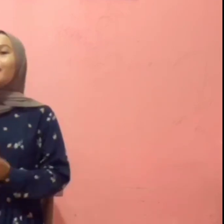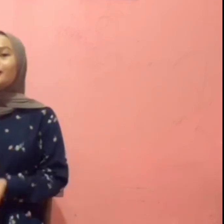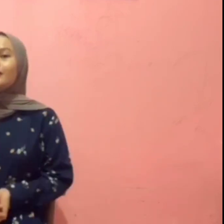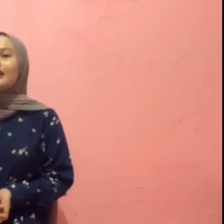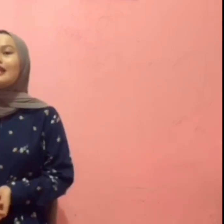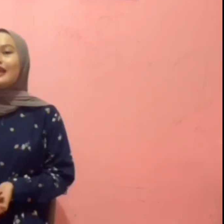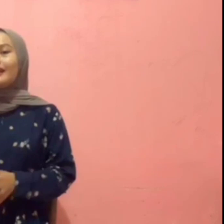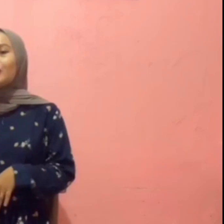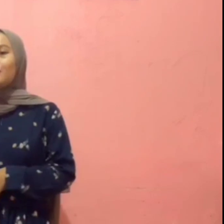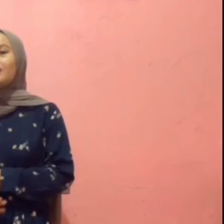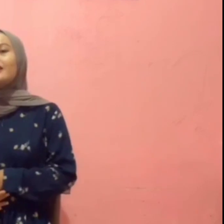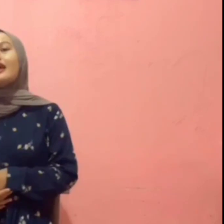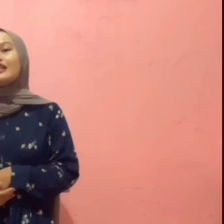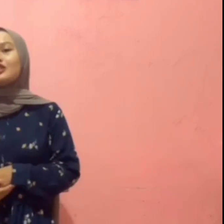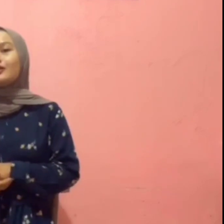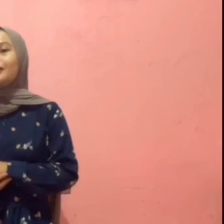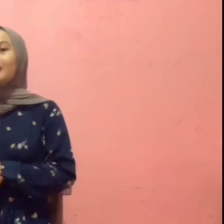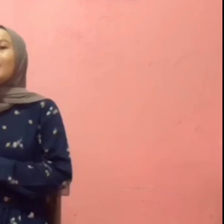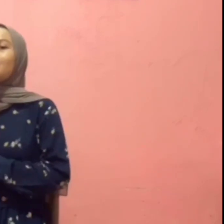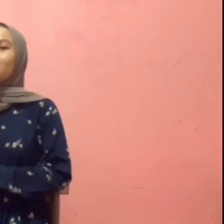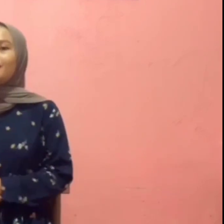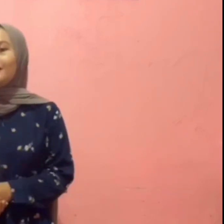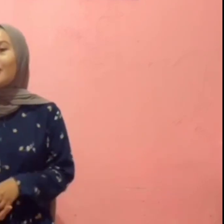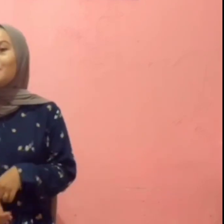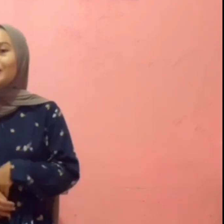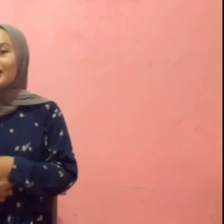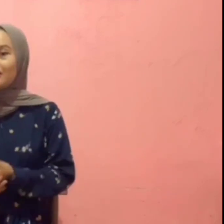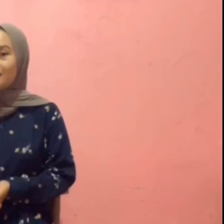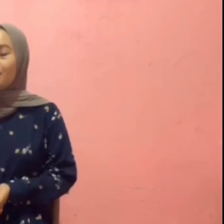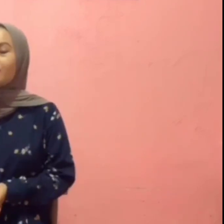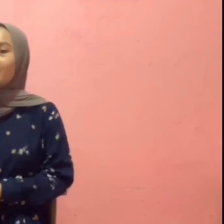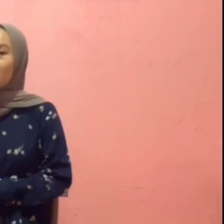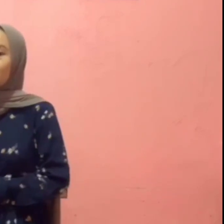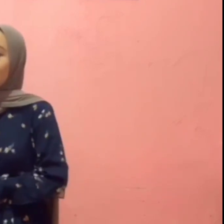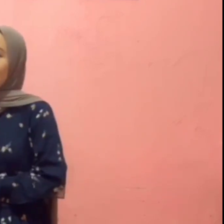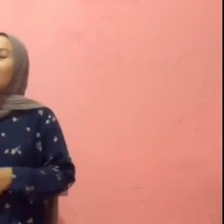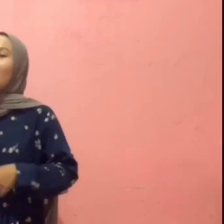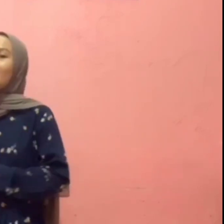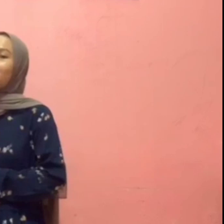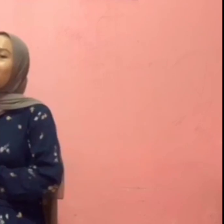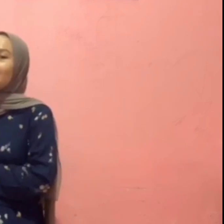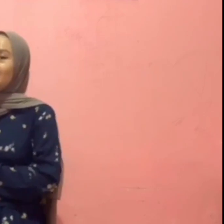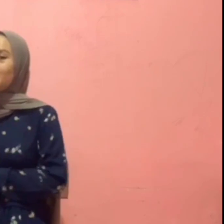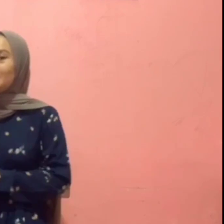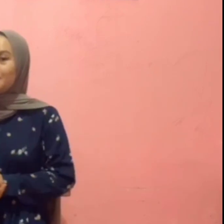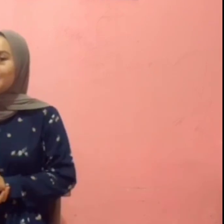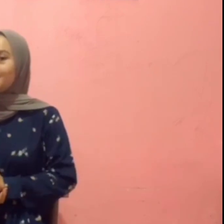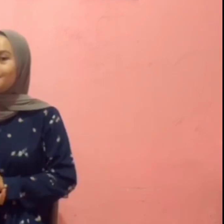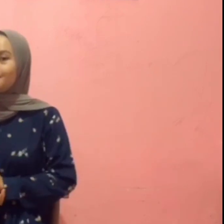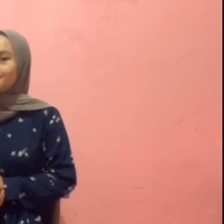know that sign language is extremely important communication for deaf community or hard of hearing people.